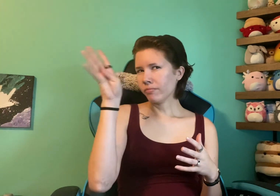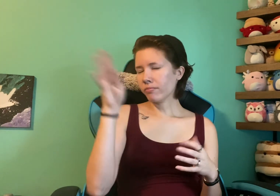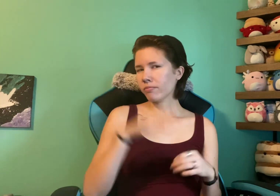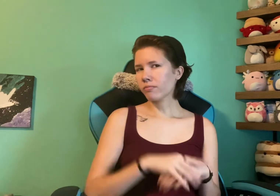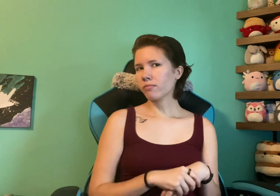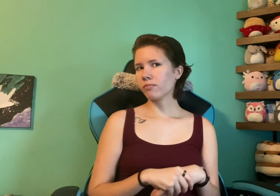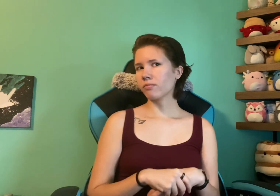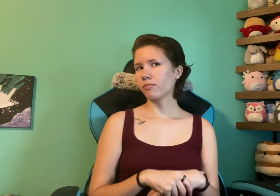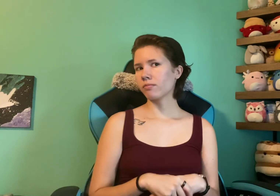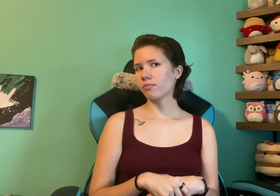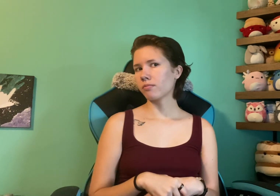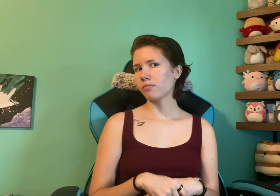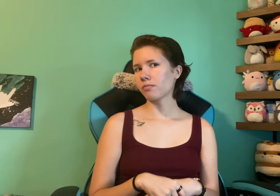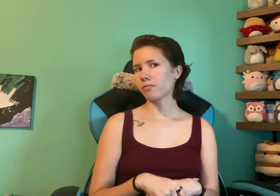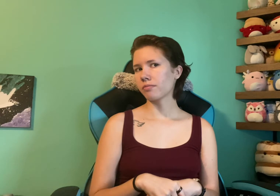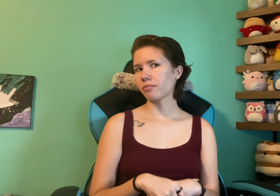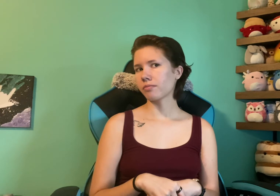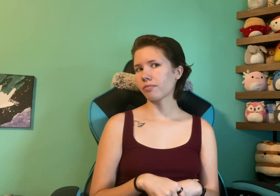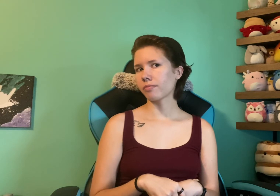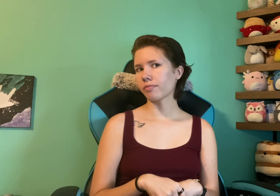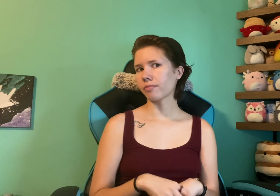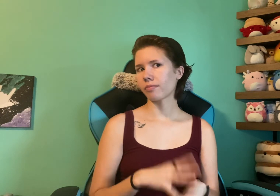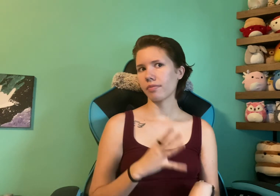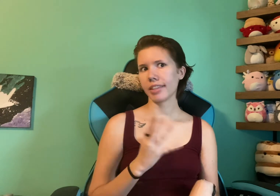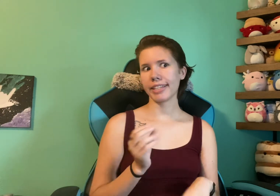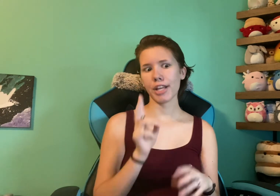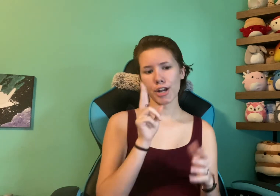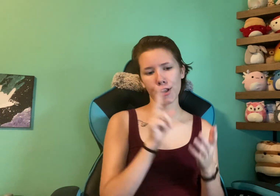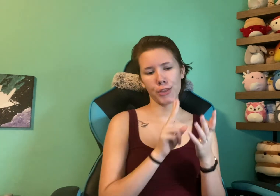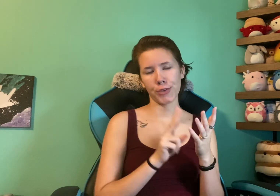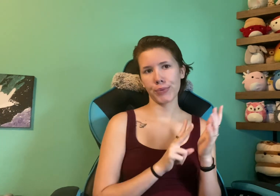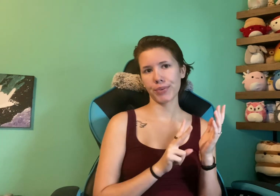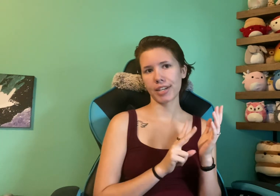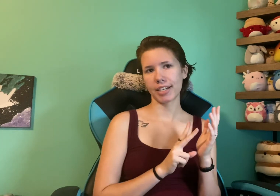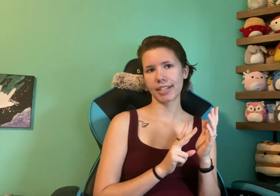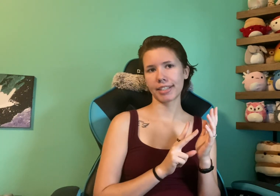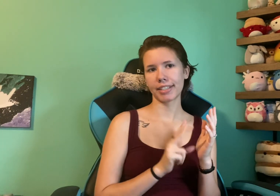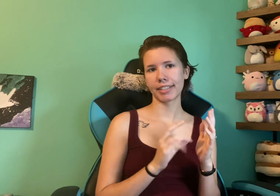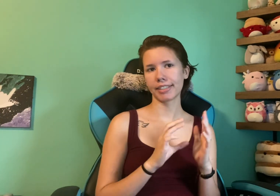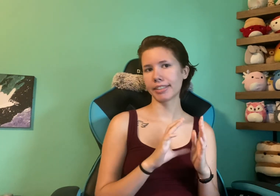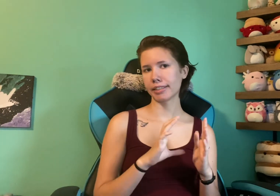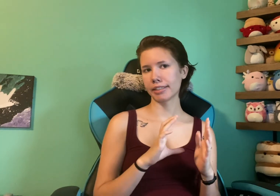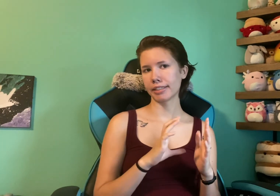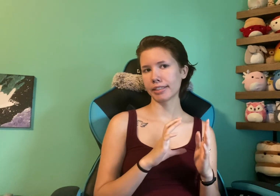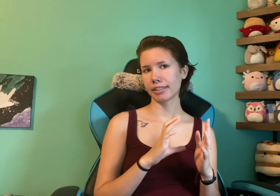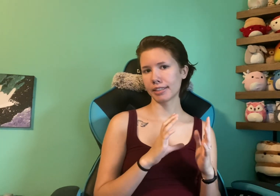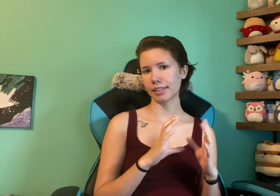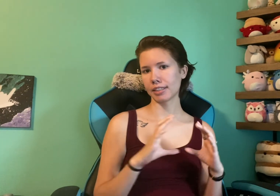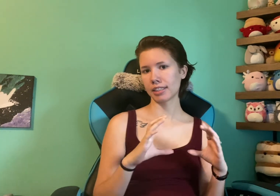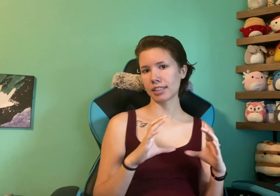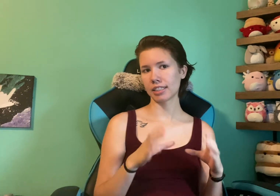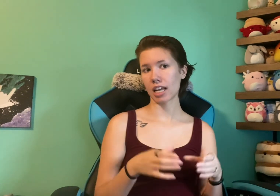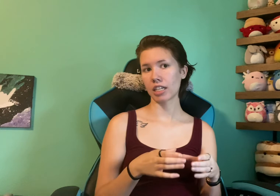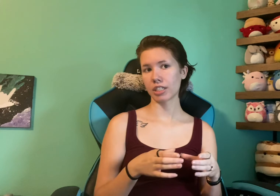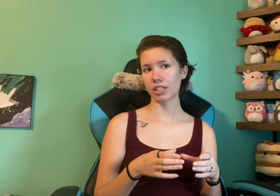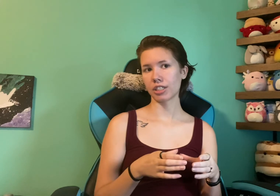And of course, in the reading section, there was a specific question on inferences, and there's a specific question